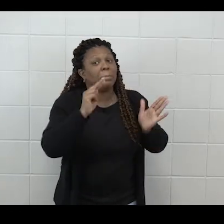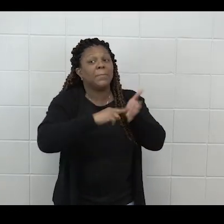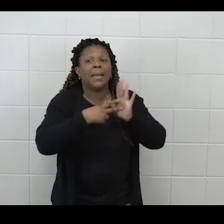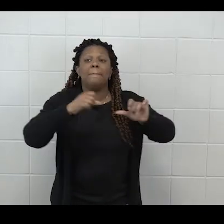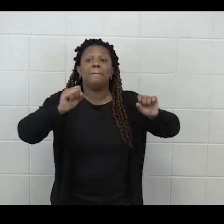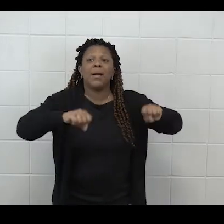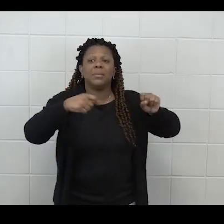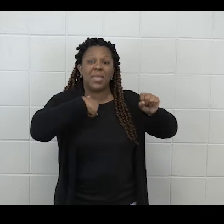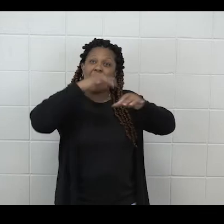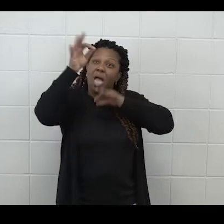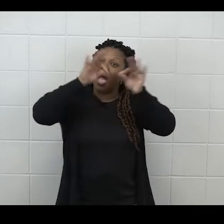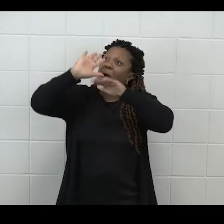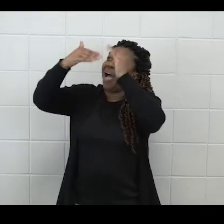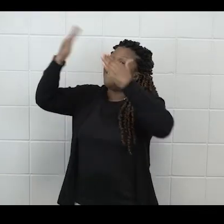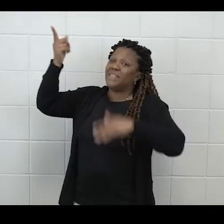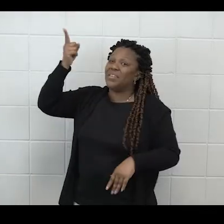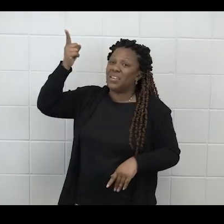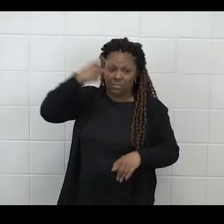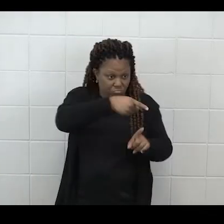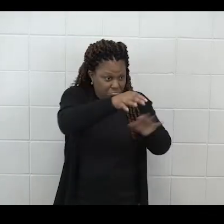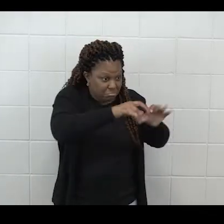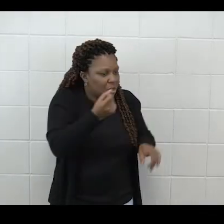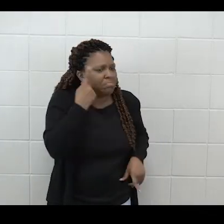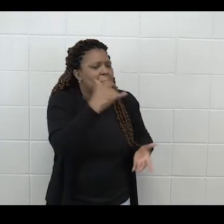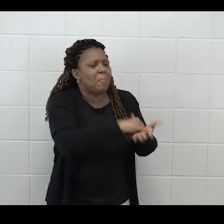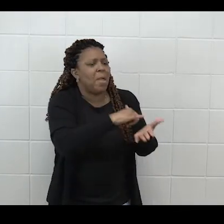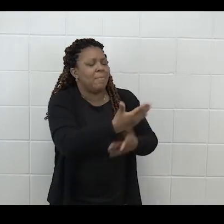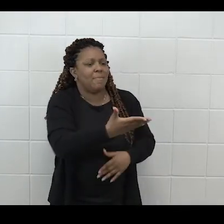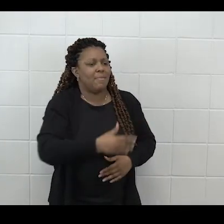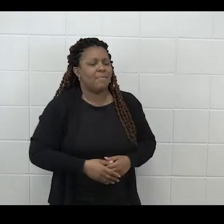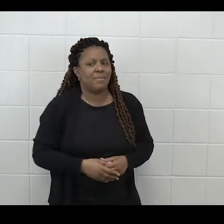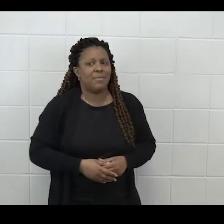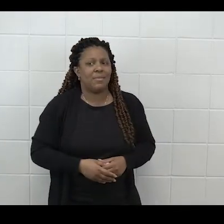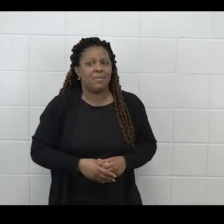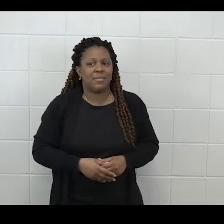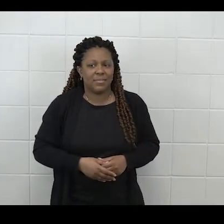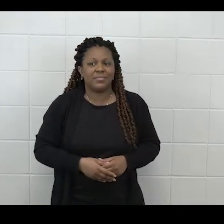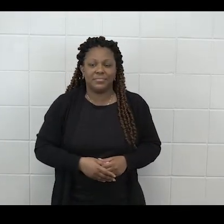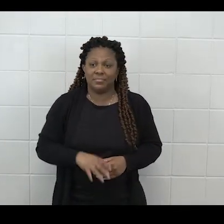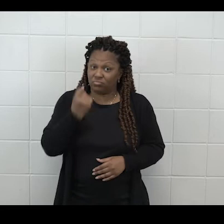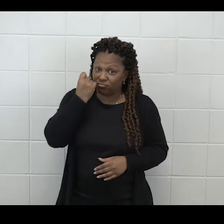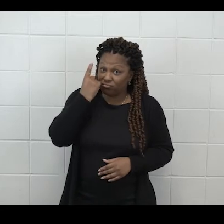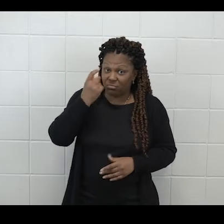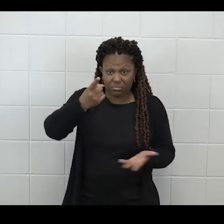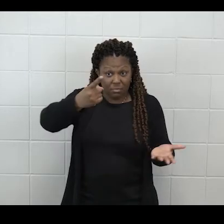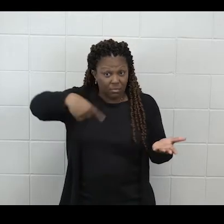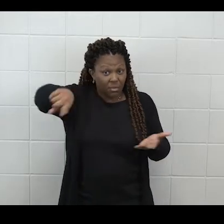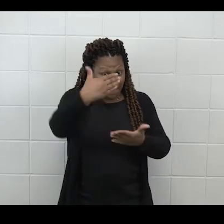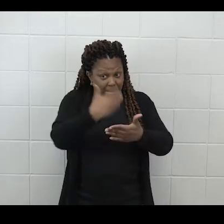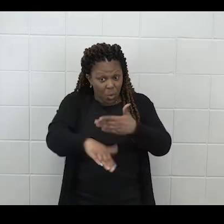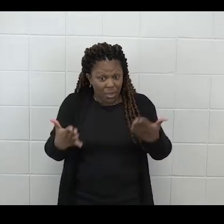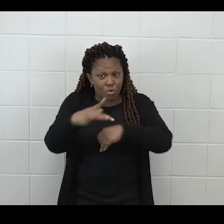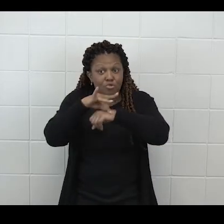I tell you about heavenly things? No one has ascended into heaven except the one who descended from